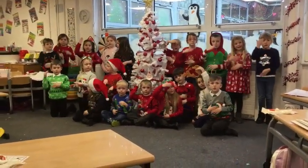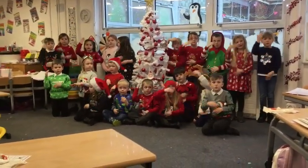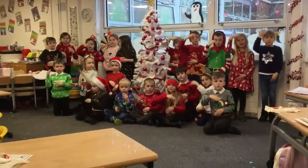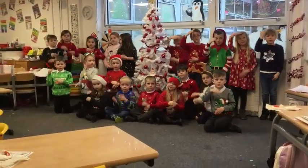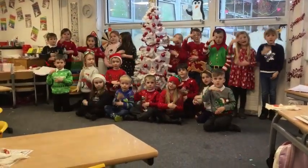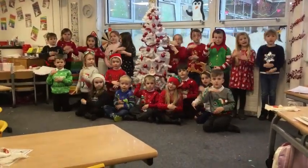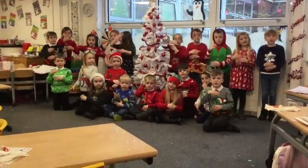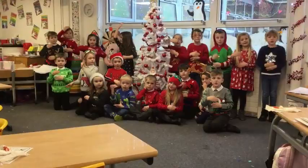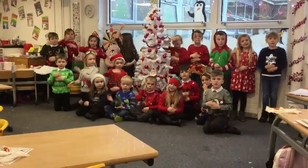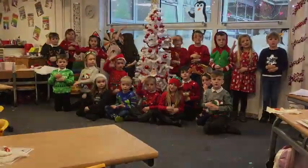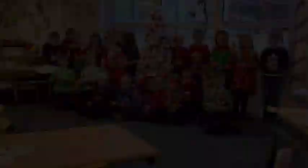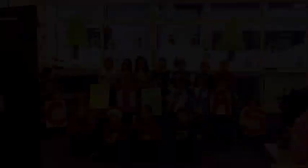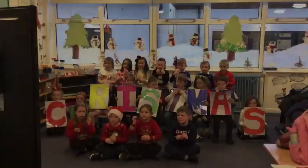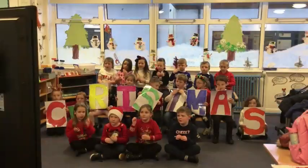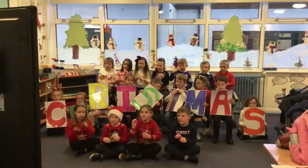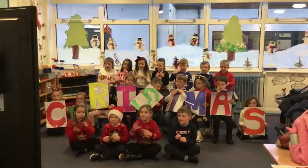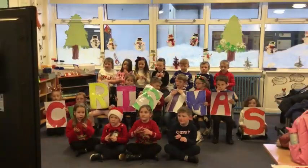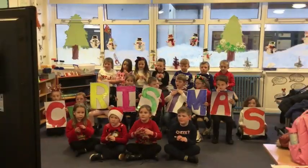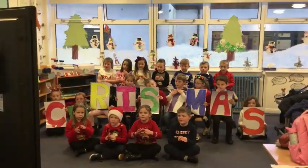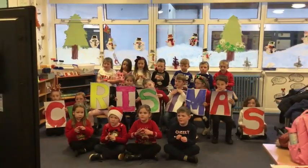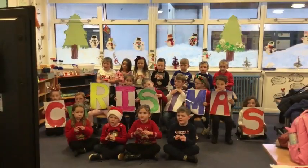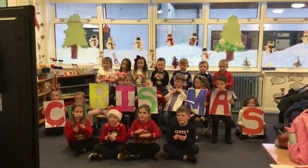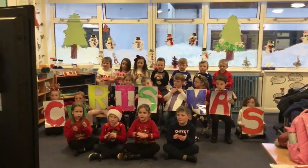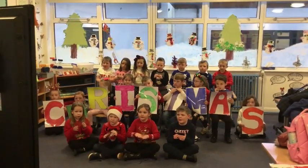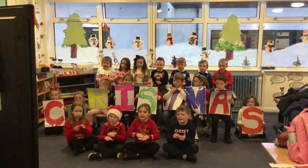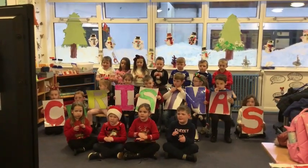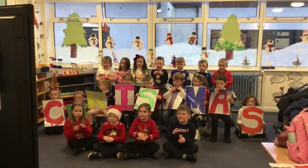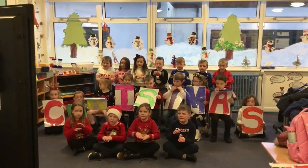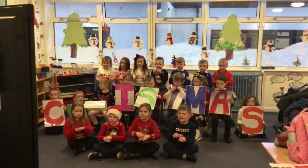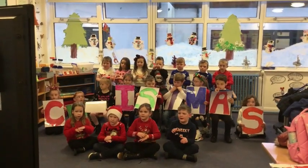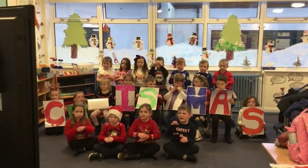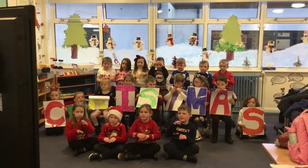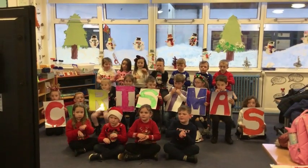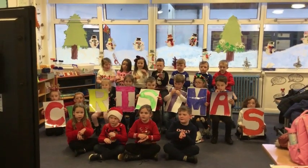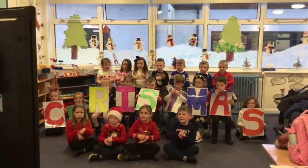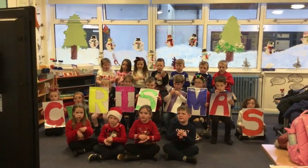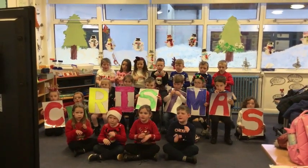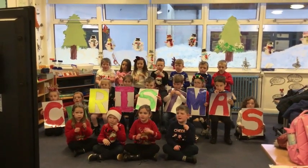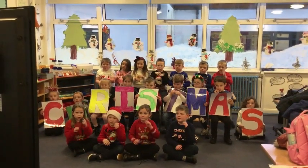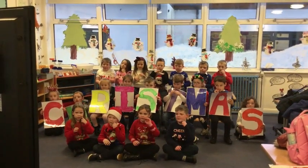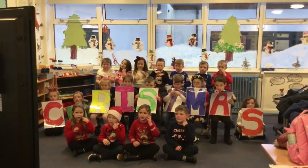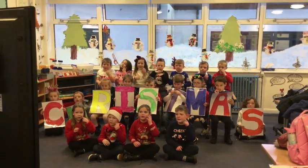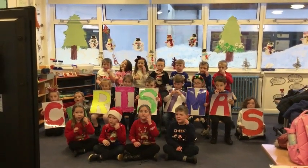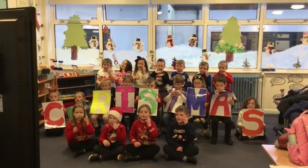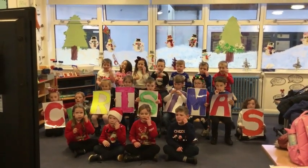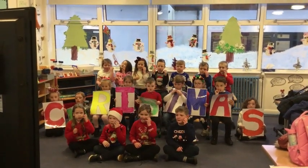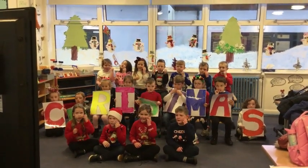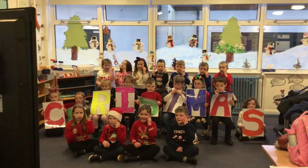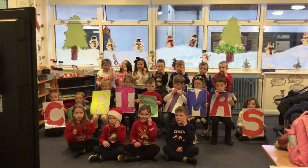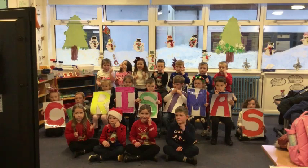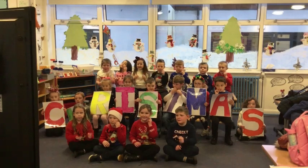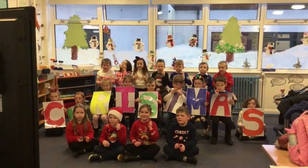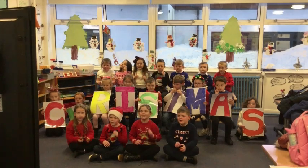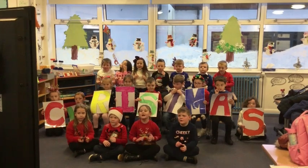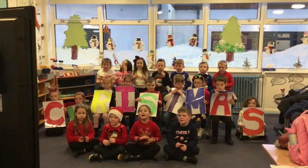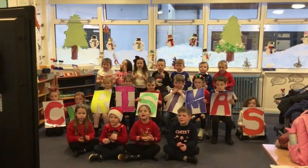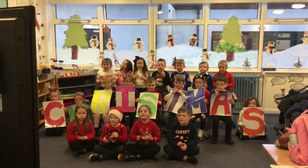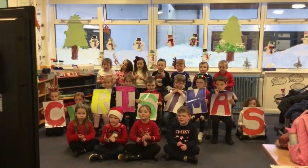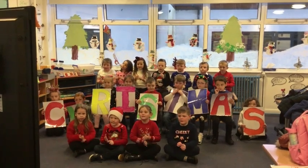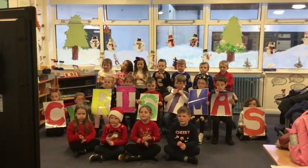the window pane. I is for the icing on the cake, as sweet as sugar cane.